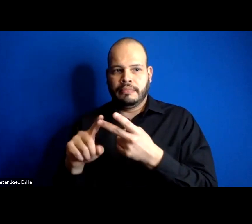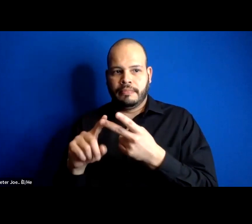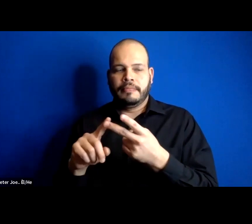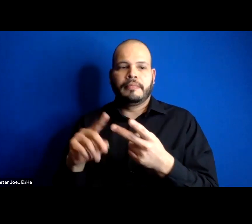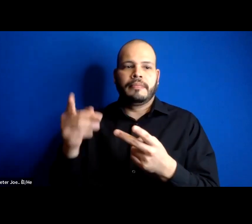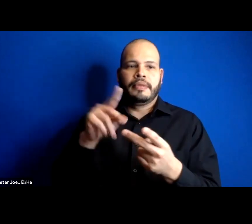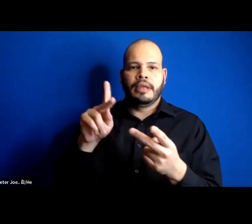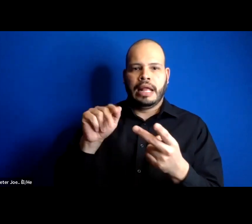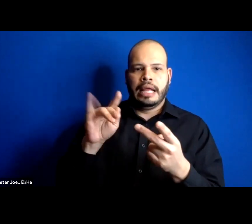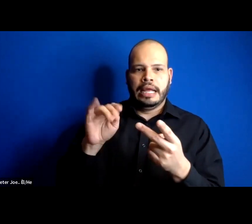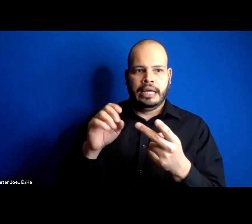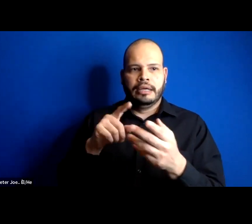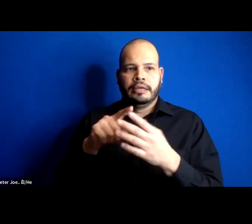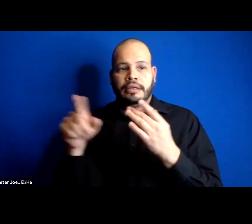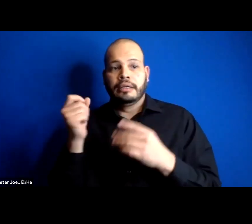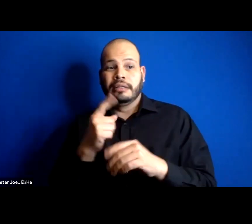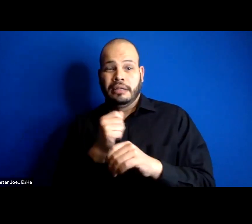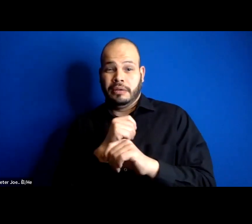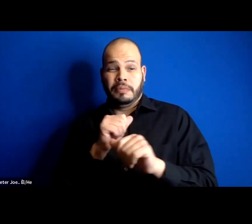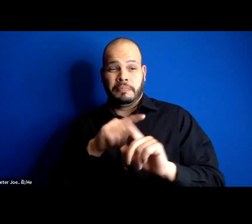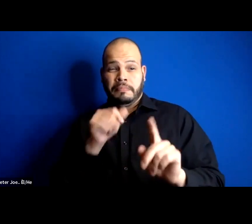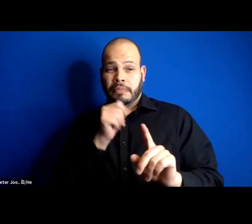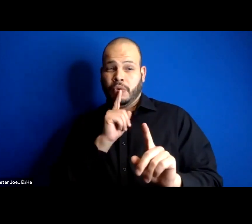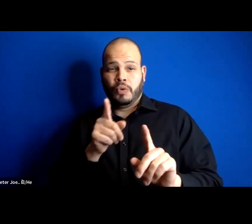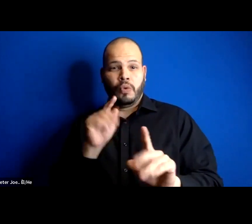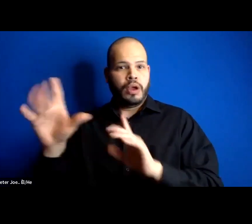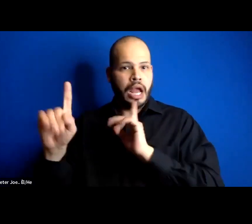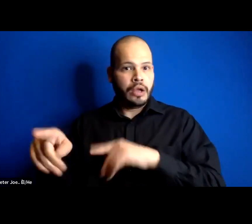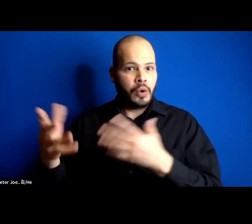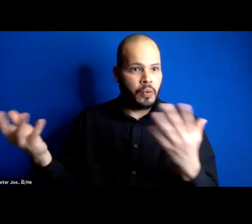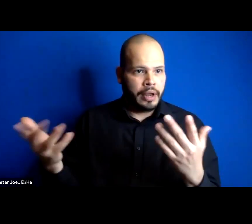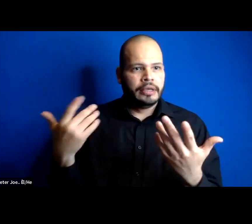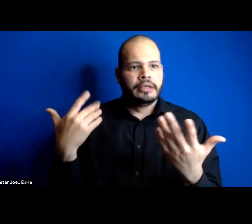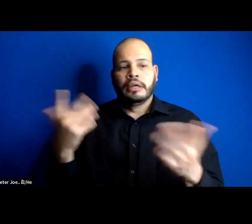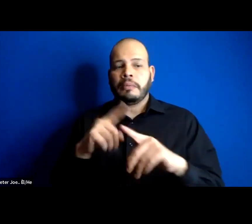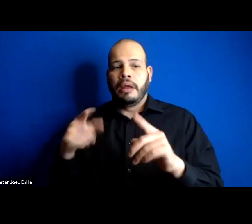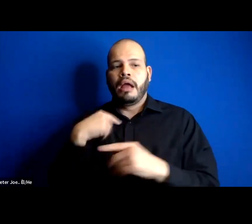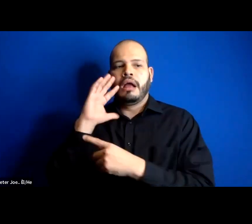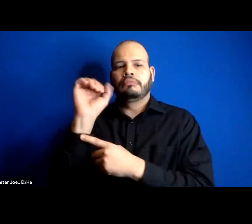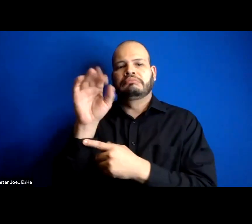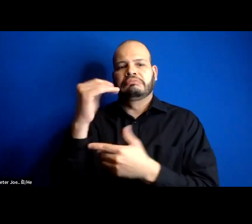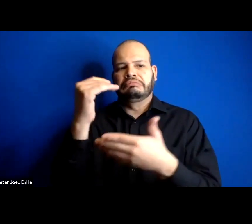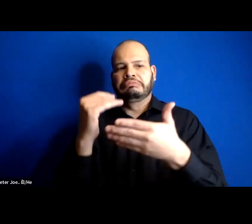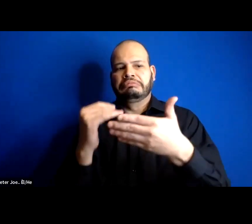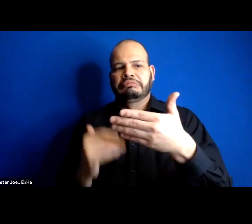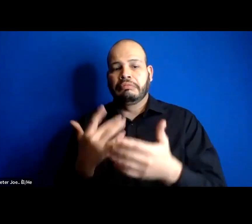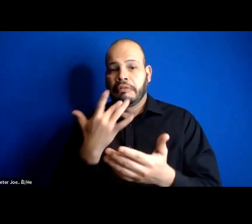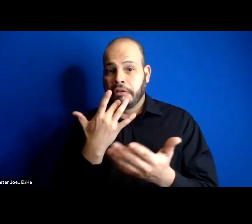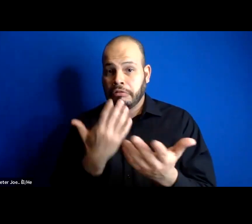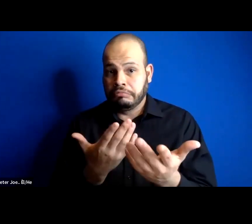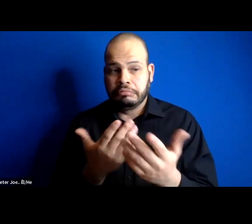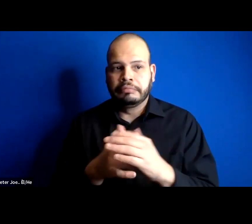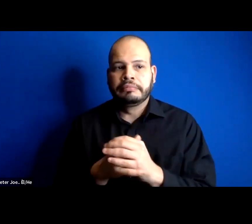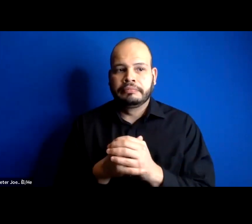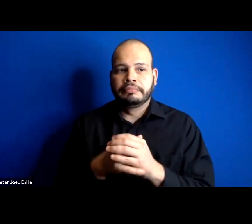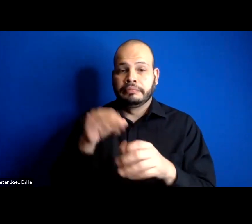it was communicated. I can give you those dates if you would prefer, Caroline, for voting. That would be helpful. I